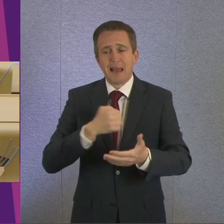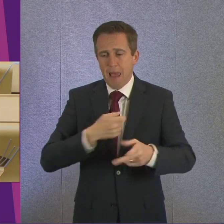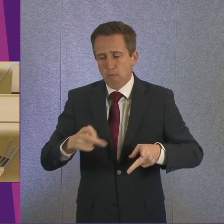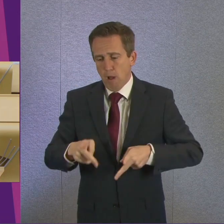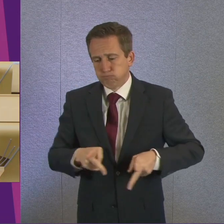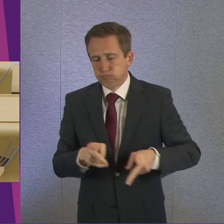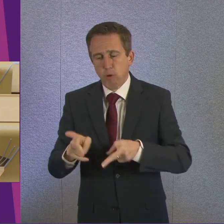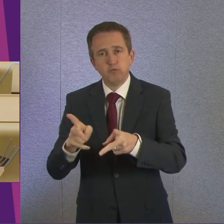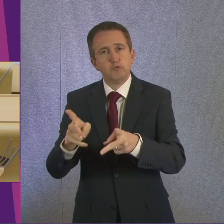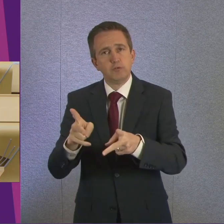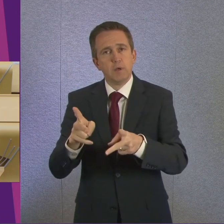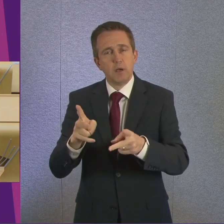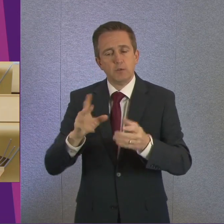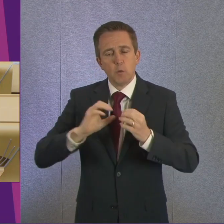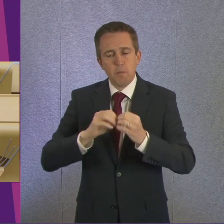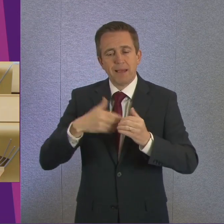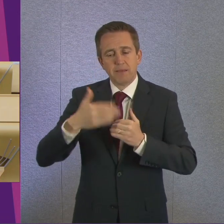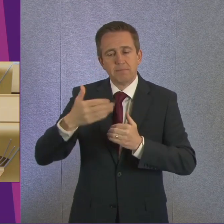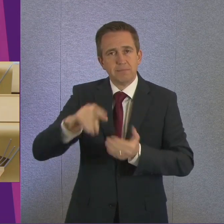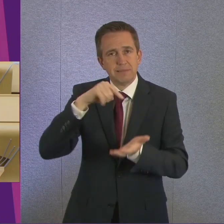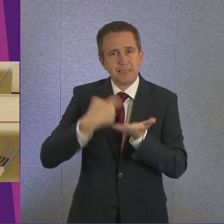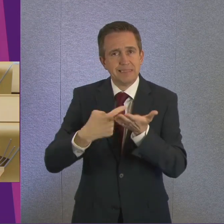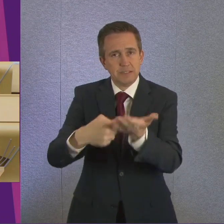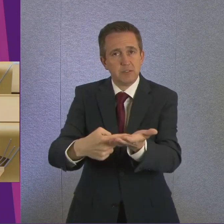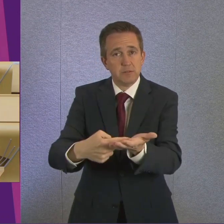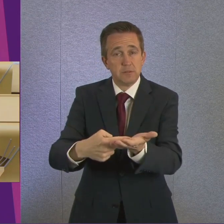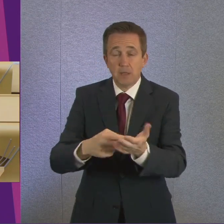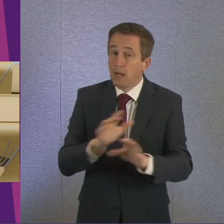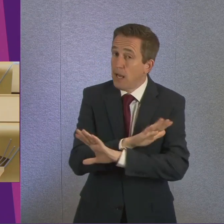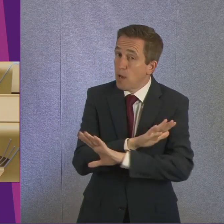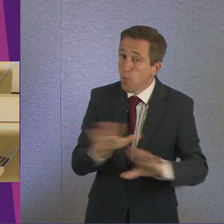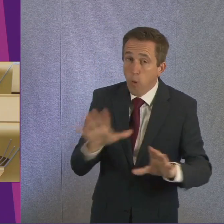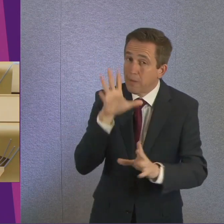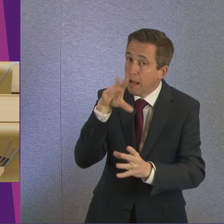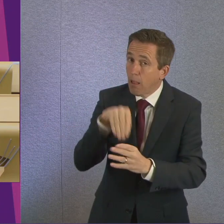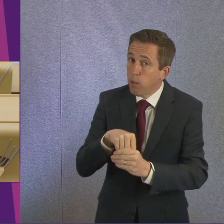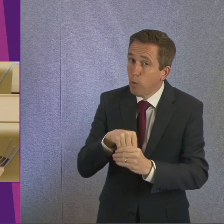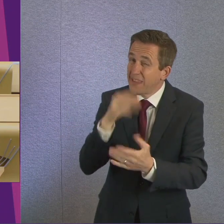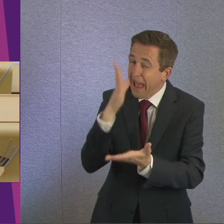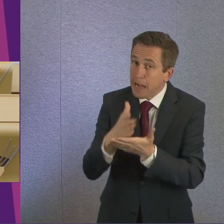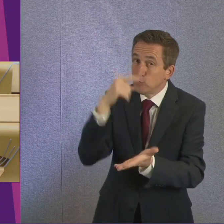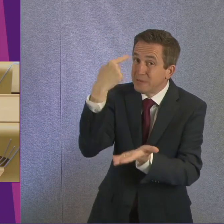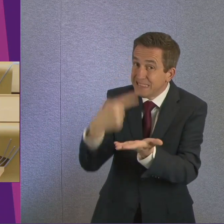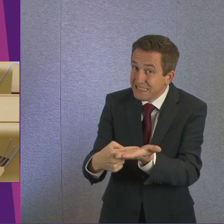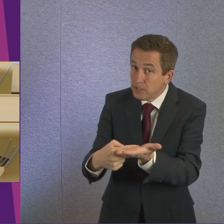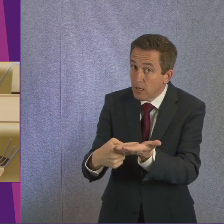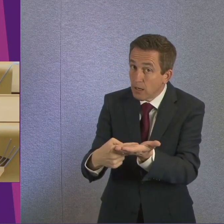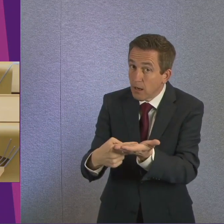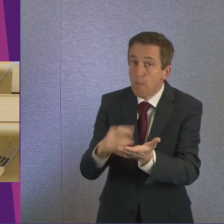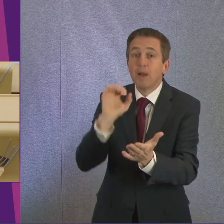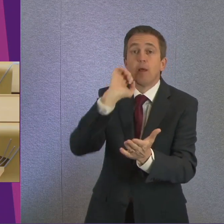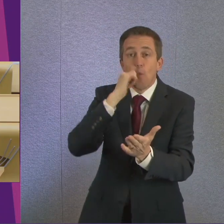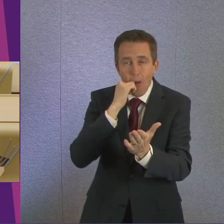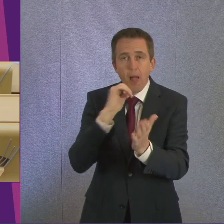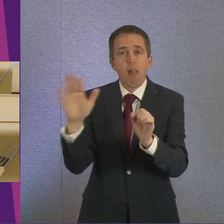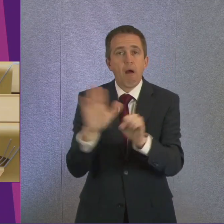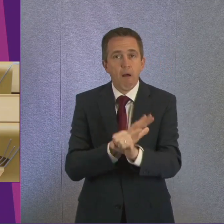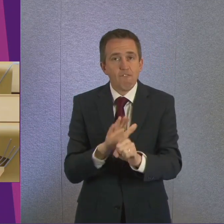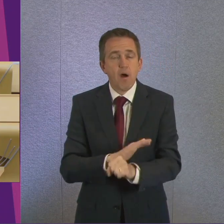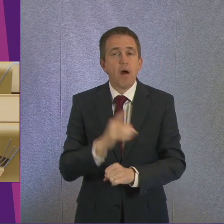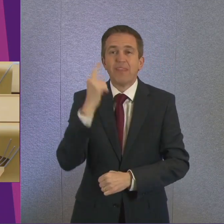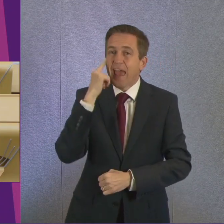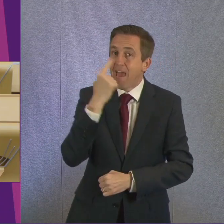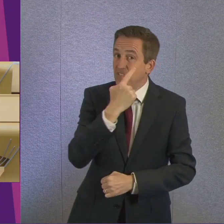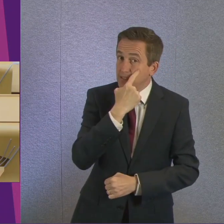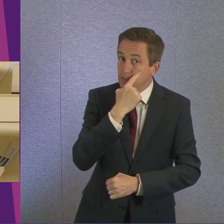towards reaching those decisions. It doesn't set out what those decisions will be, but it does set out the criteria that will be used, the evidence